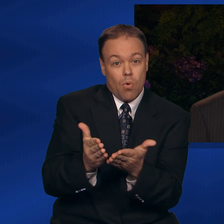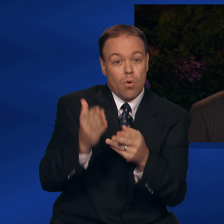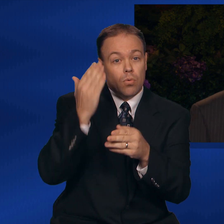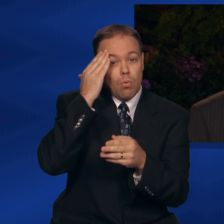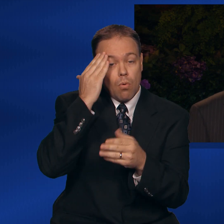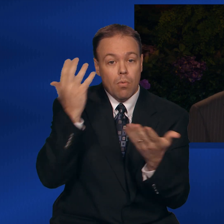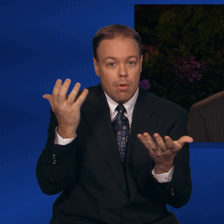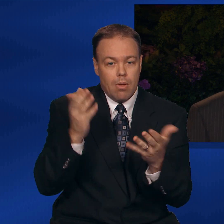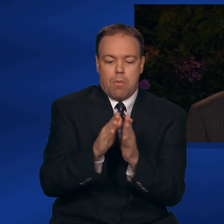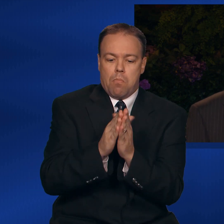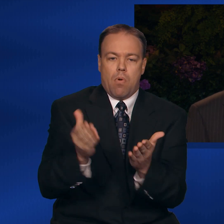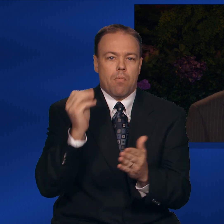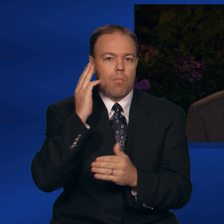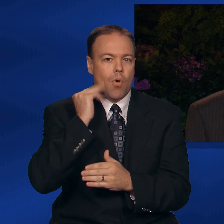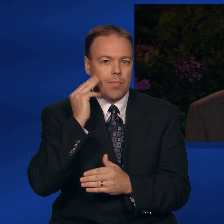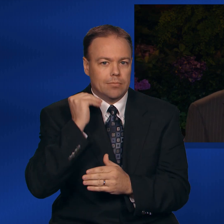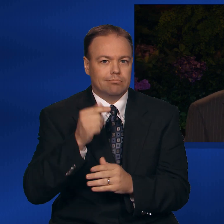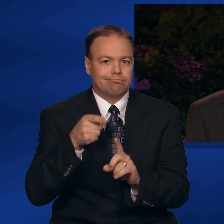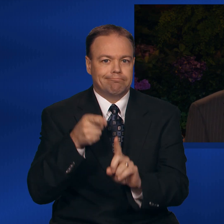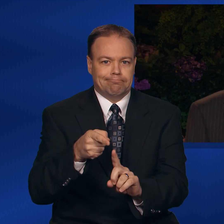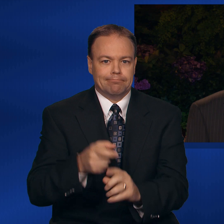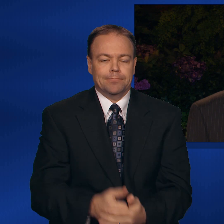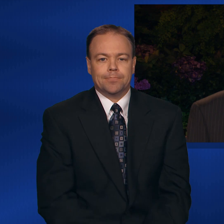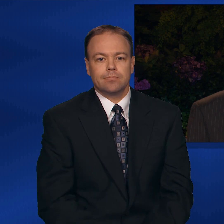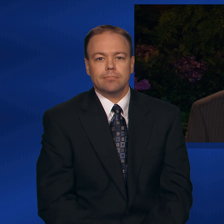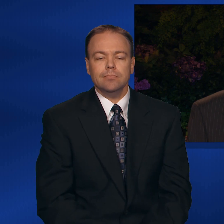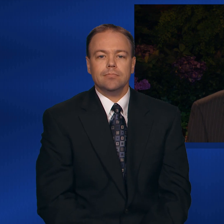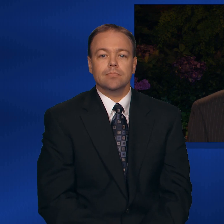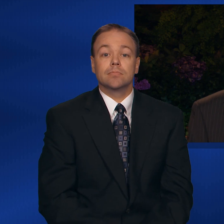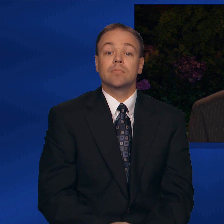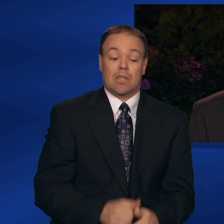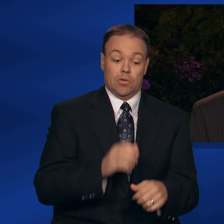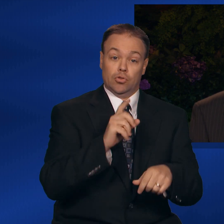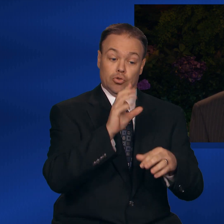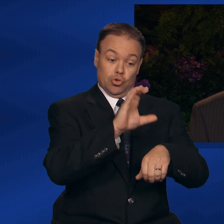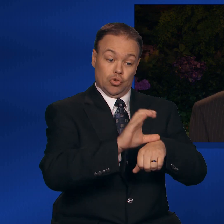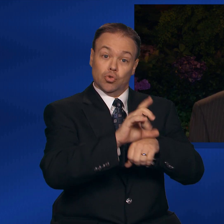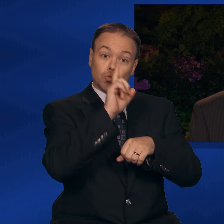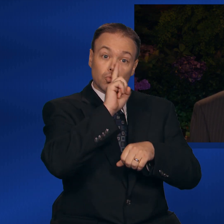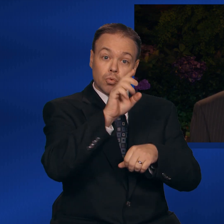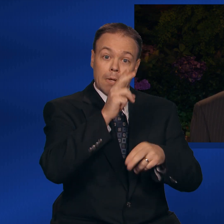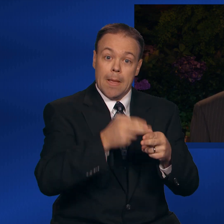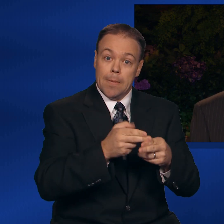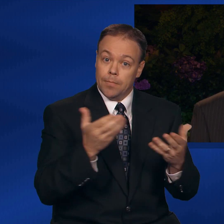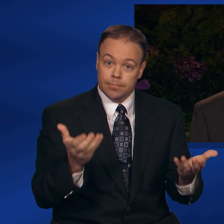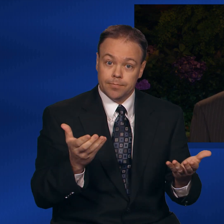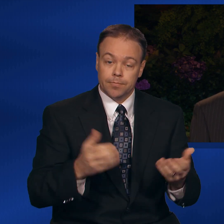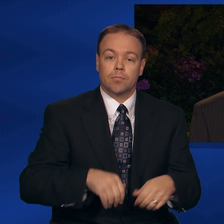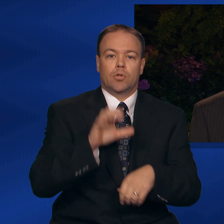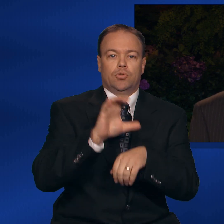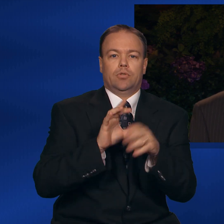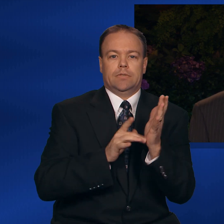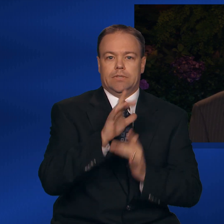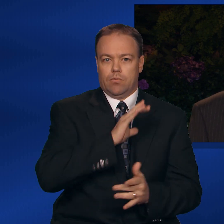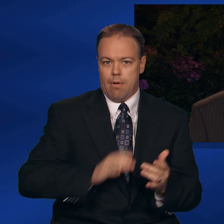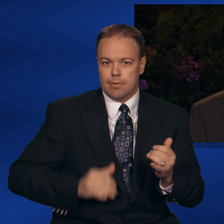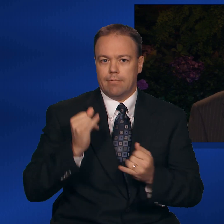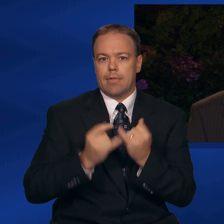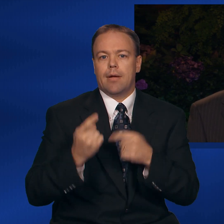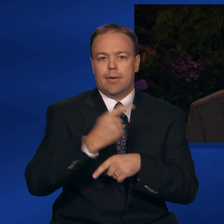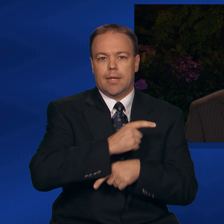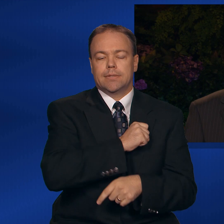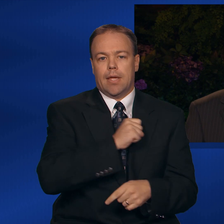of Mormon. The true name of the church is the Church of Jesus Christ of Latter-day